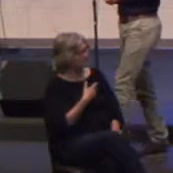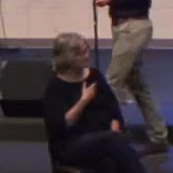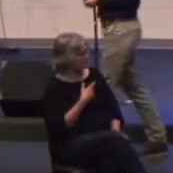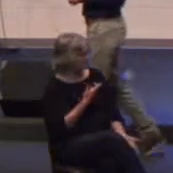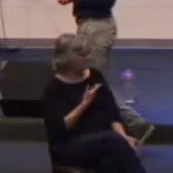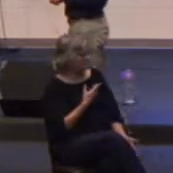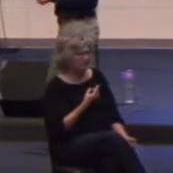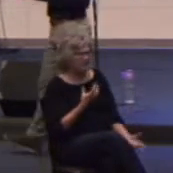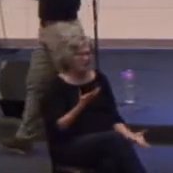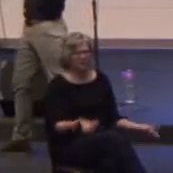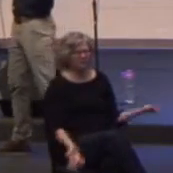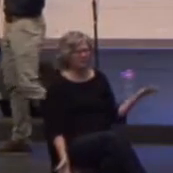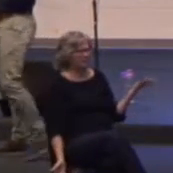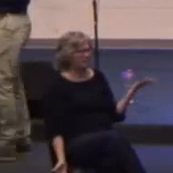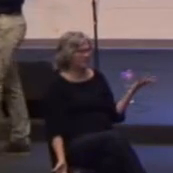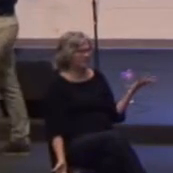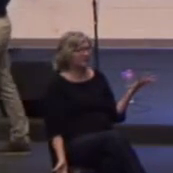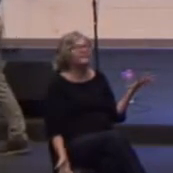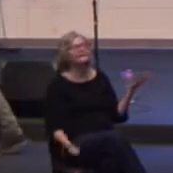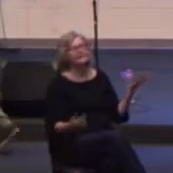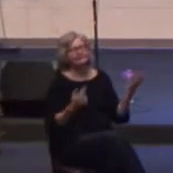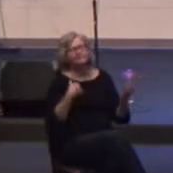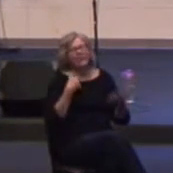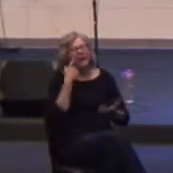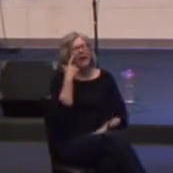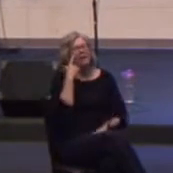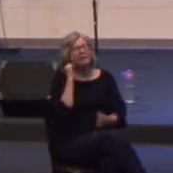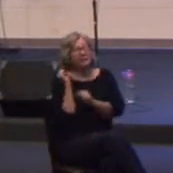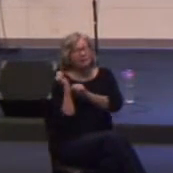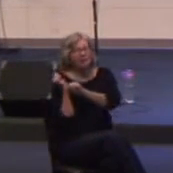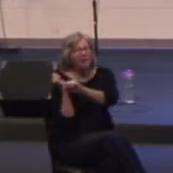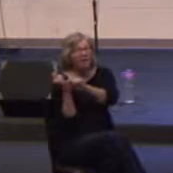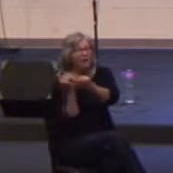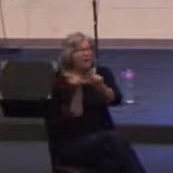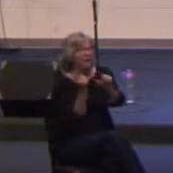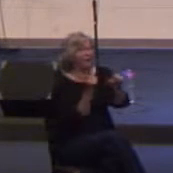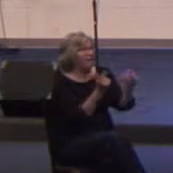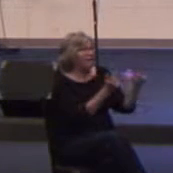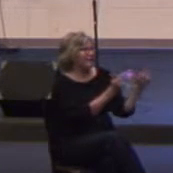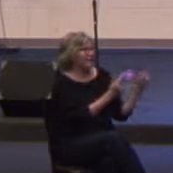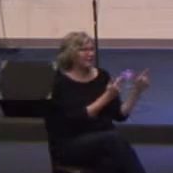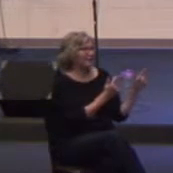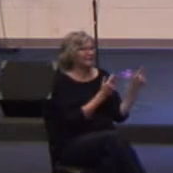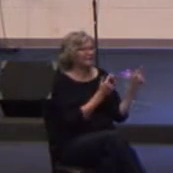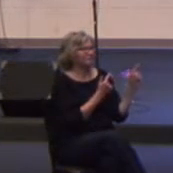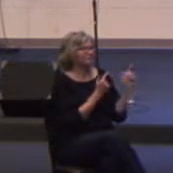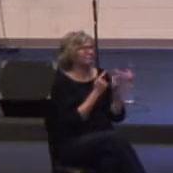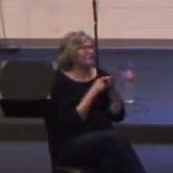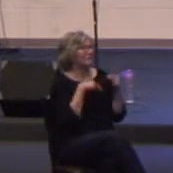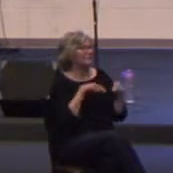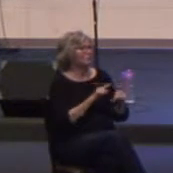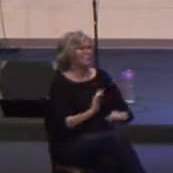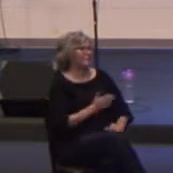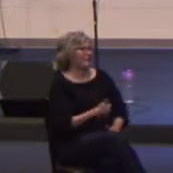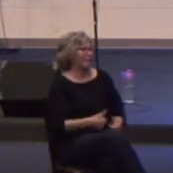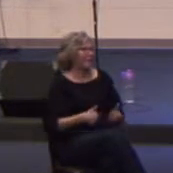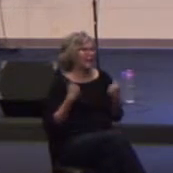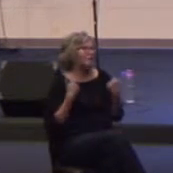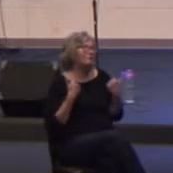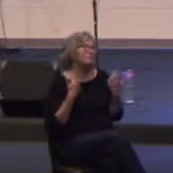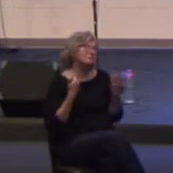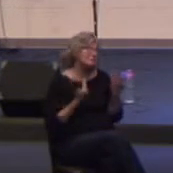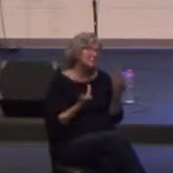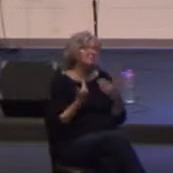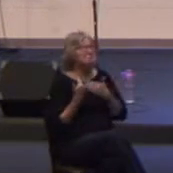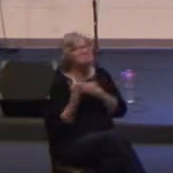grumbling. And I just think that all of us, at some point in our lives, have probably been at